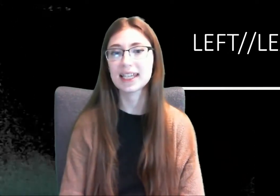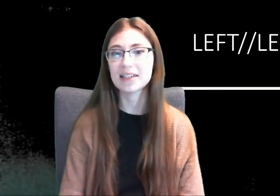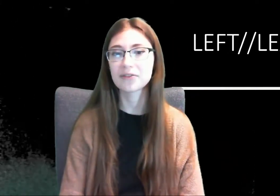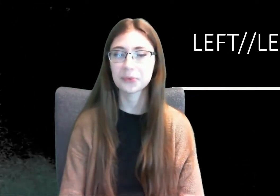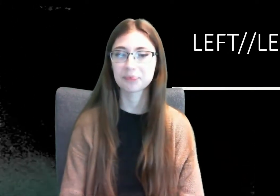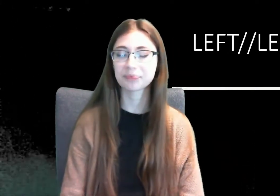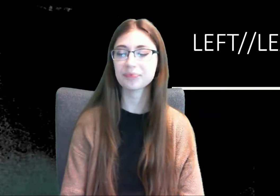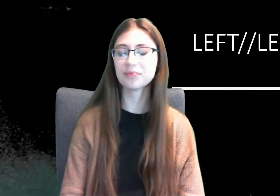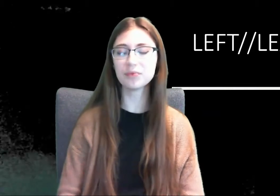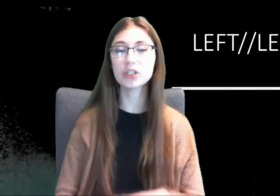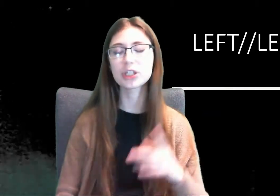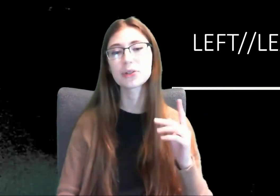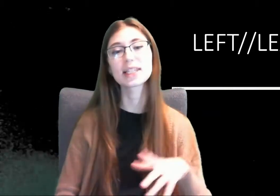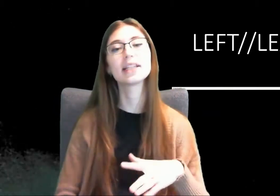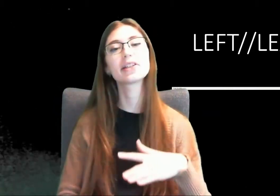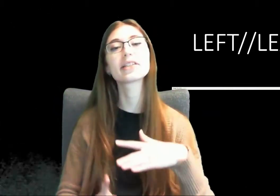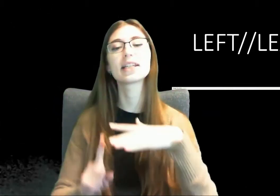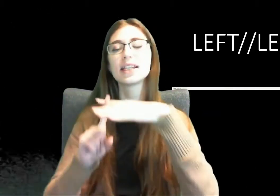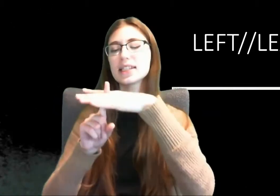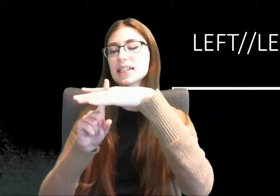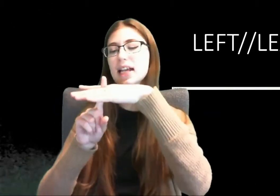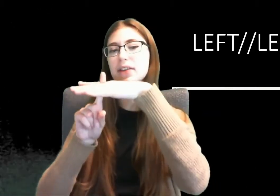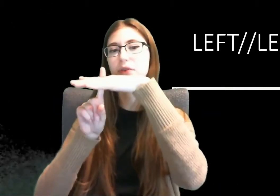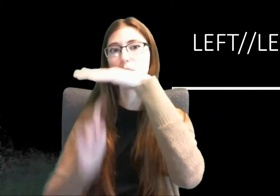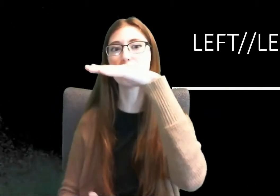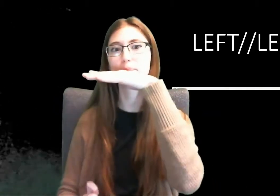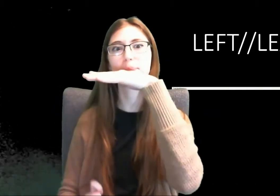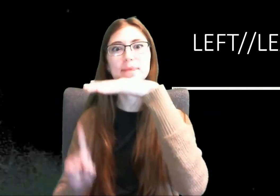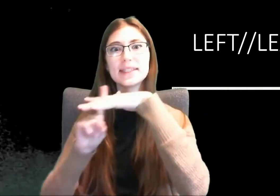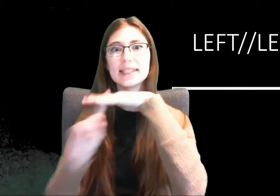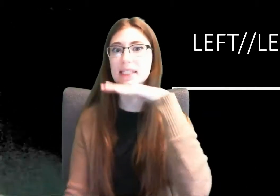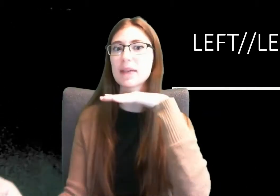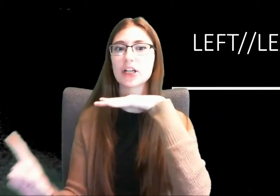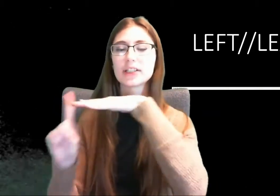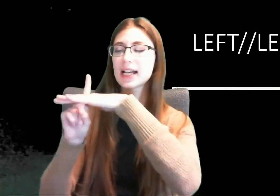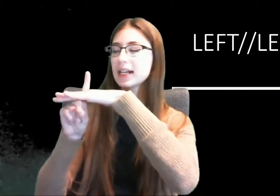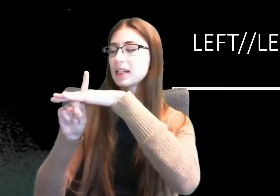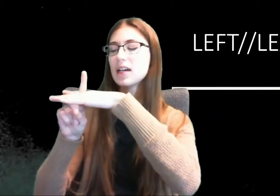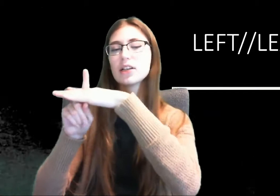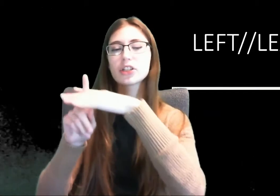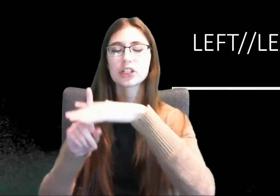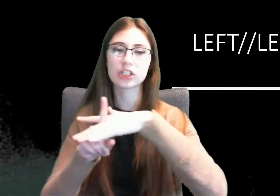leave. So the sign they're using in this is kind of a whoop, disappeared sign. So you're going to